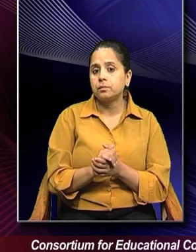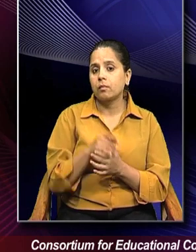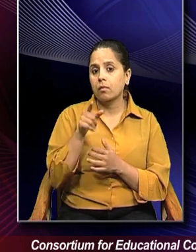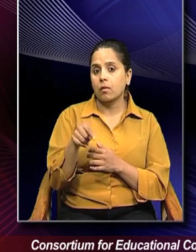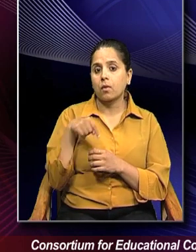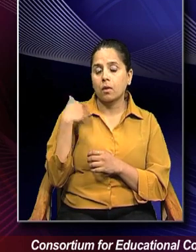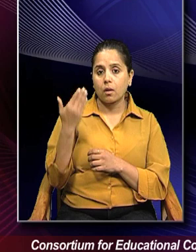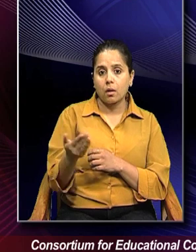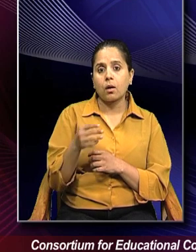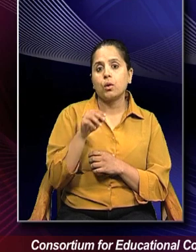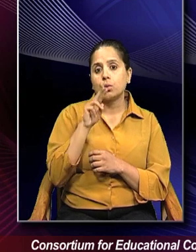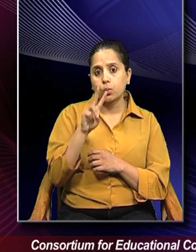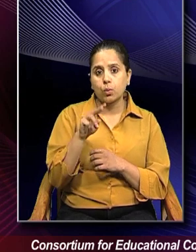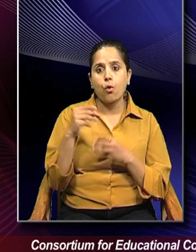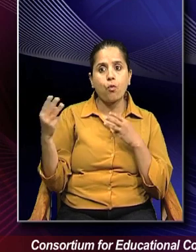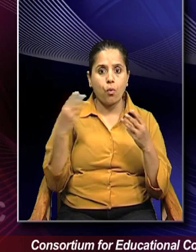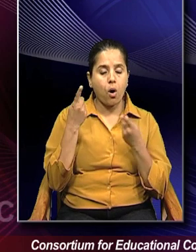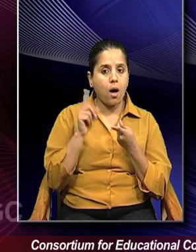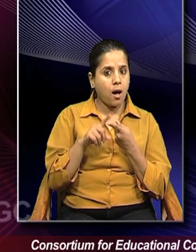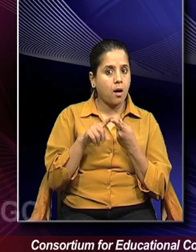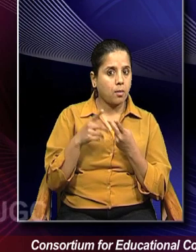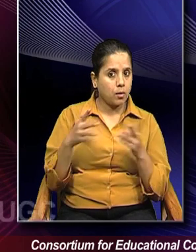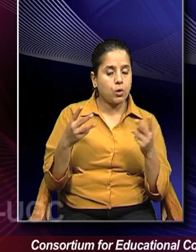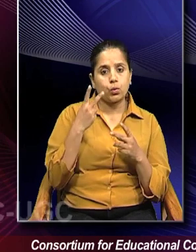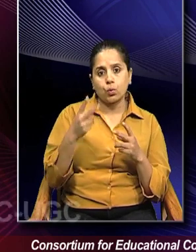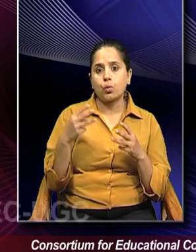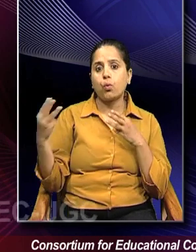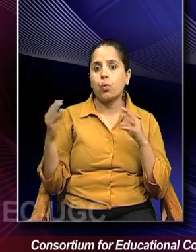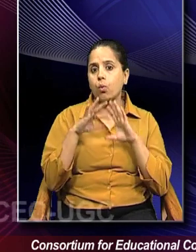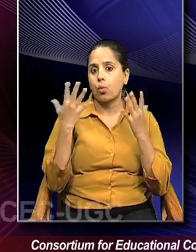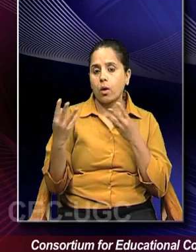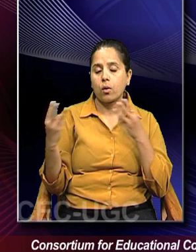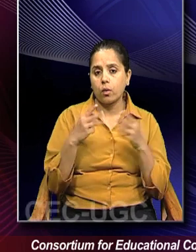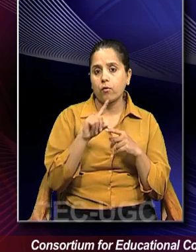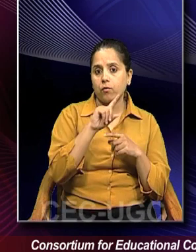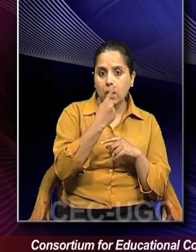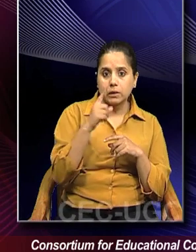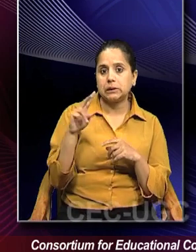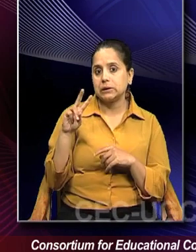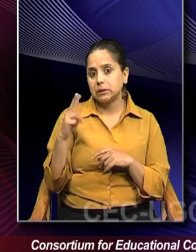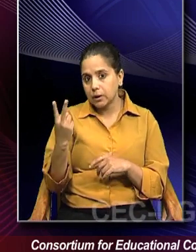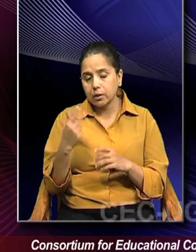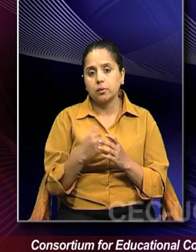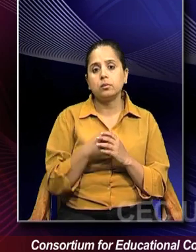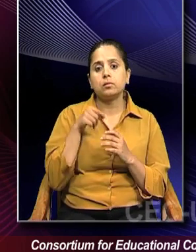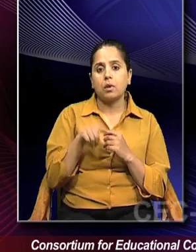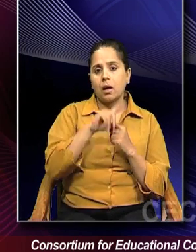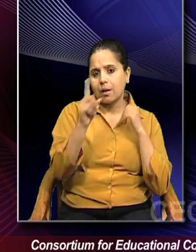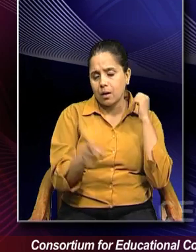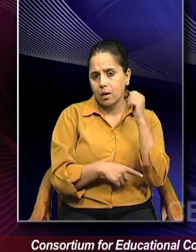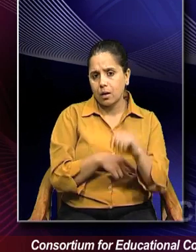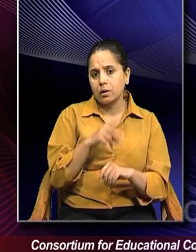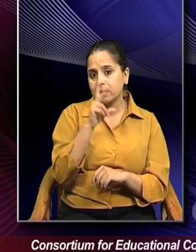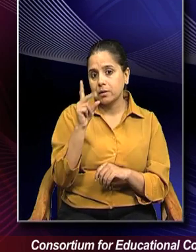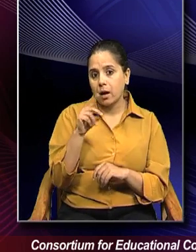after the two general wars or two world wars, the first and the second, after the end of the Second